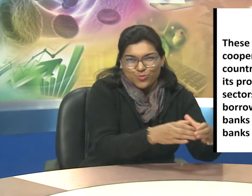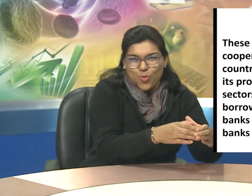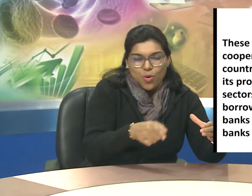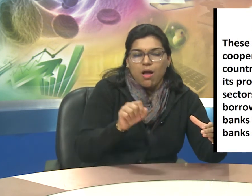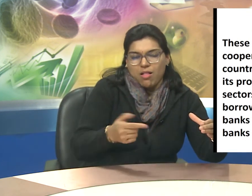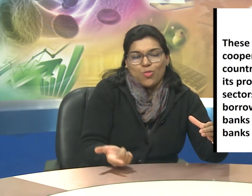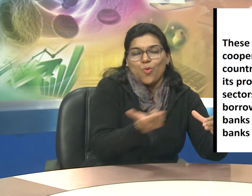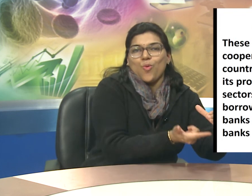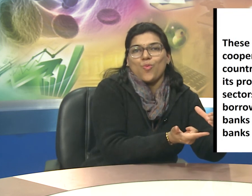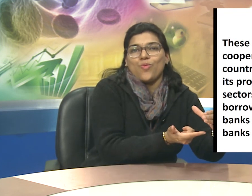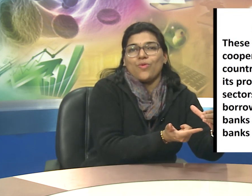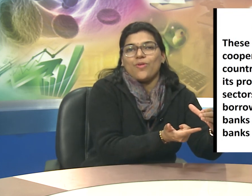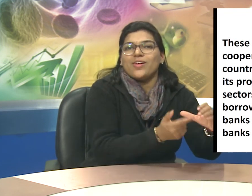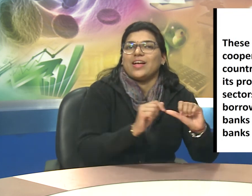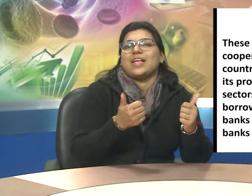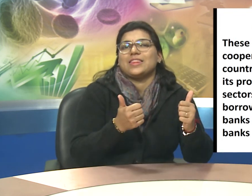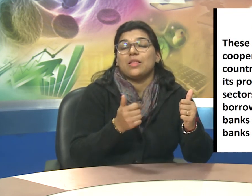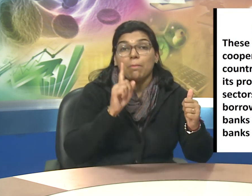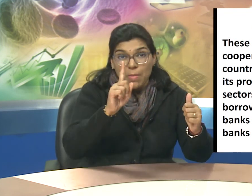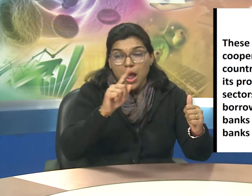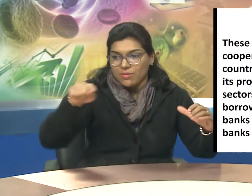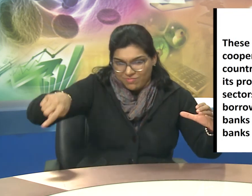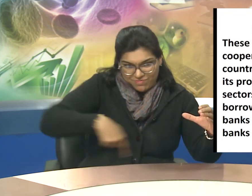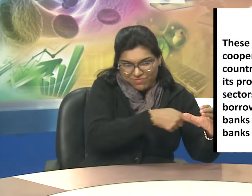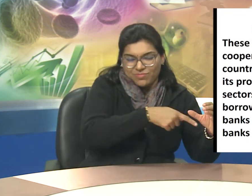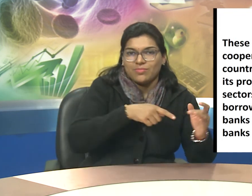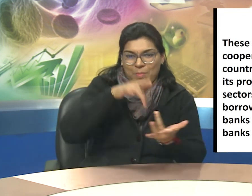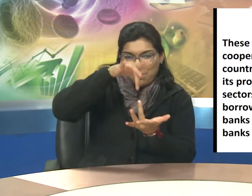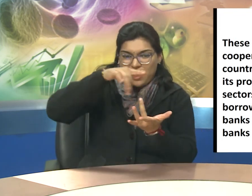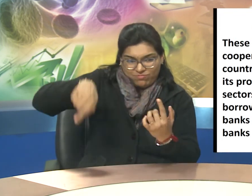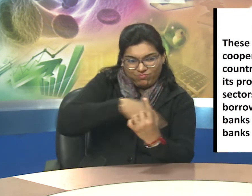the highest level primary credit societies.